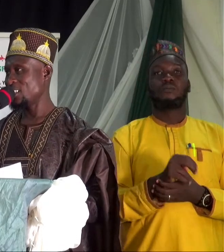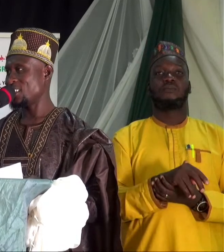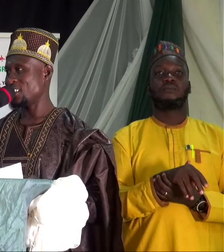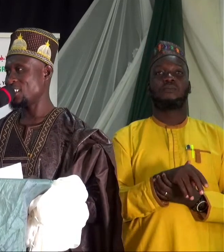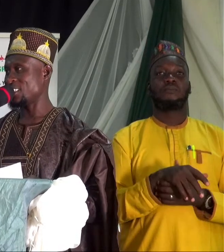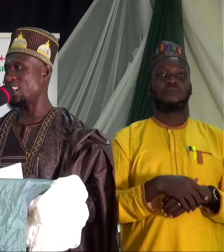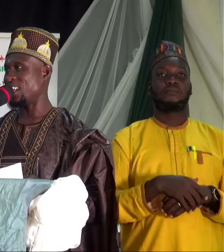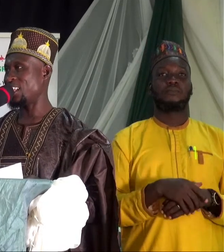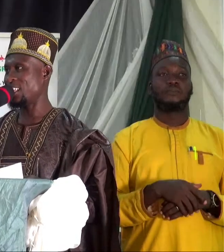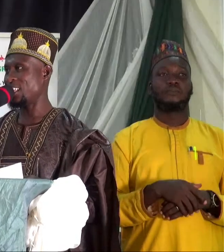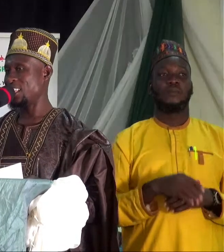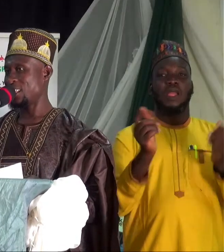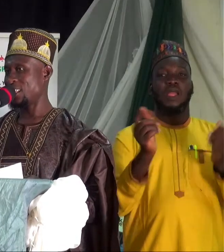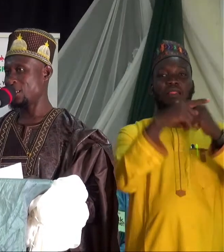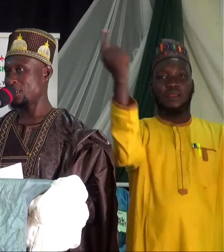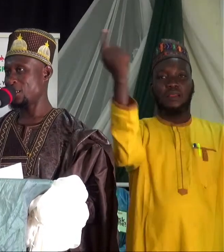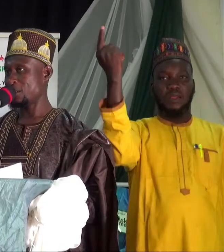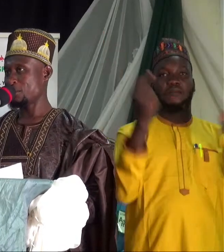Tabi.